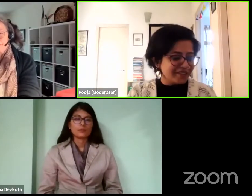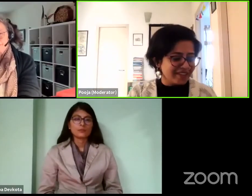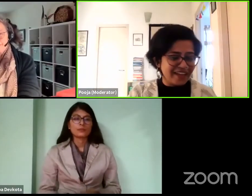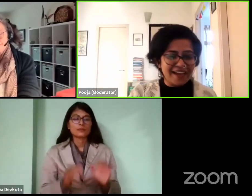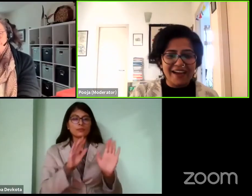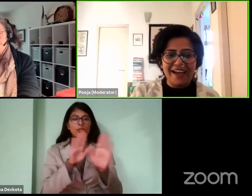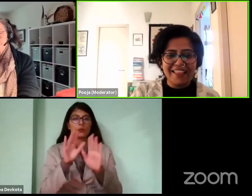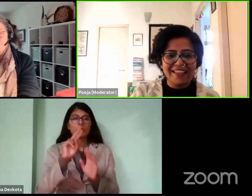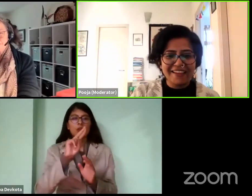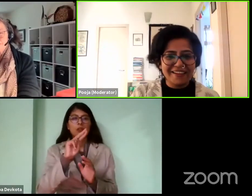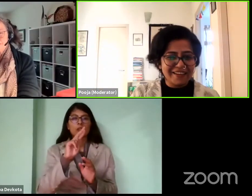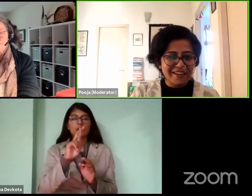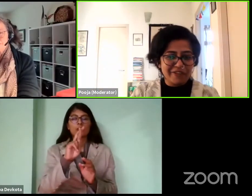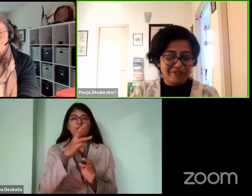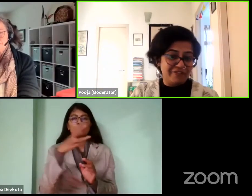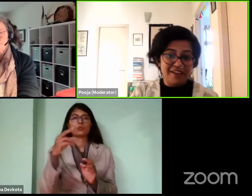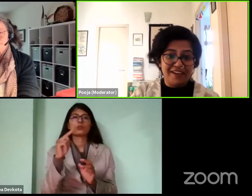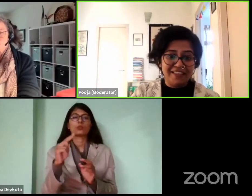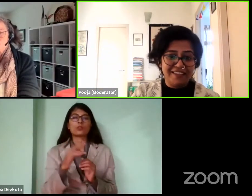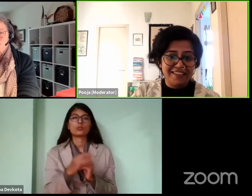Thanks, Ruth.